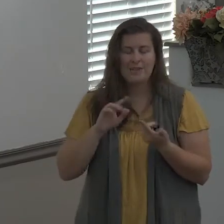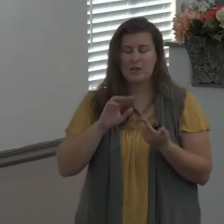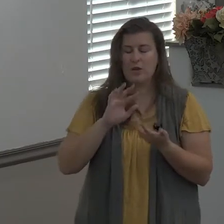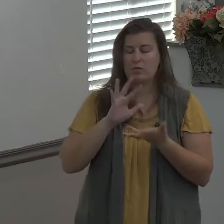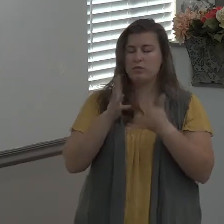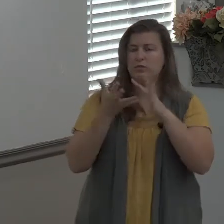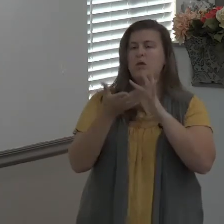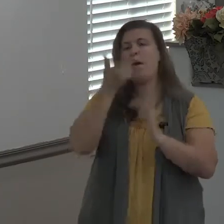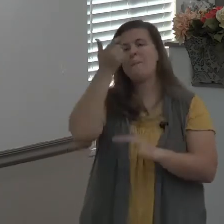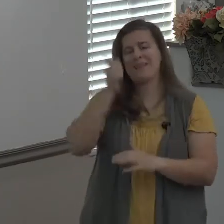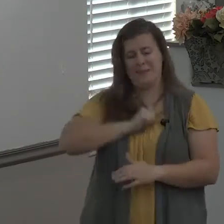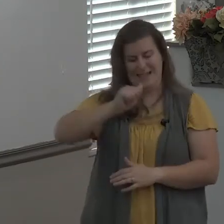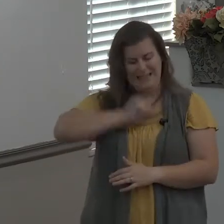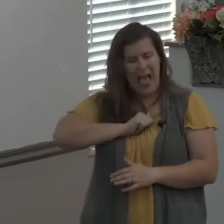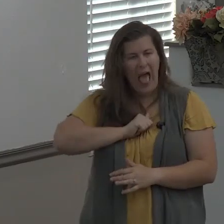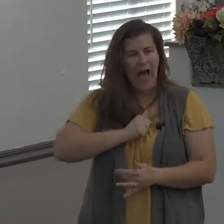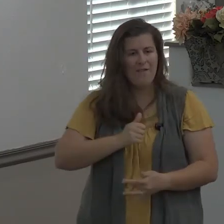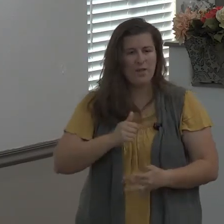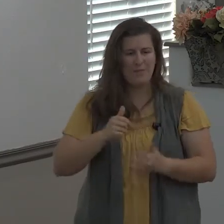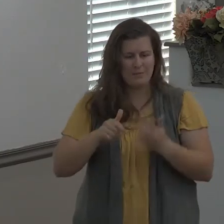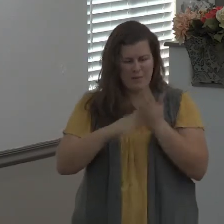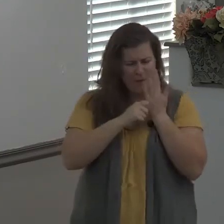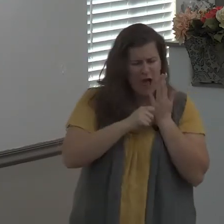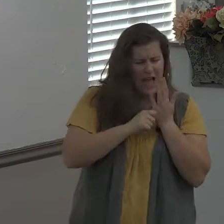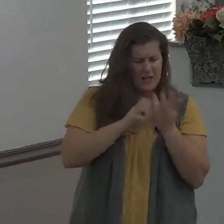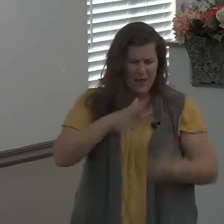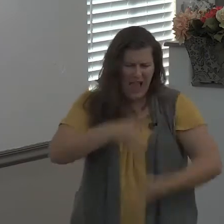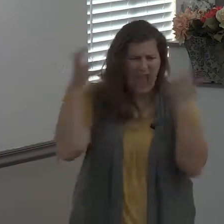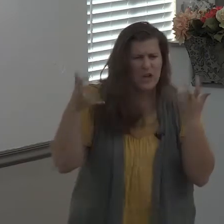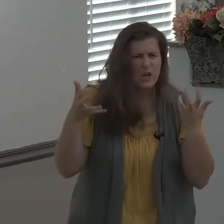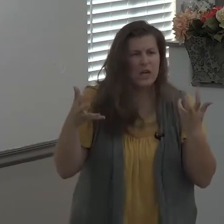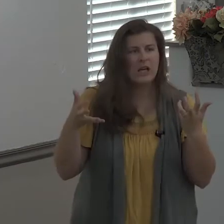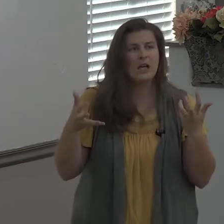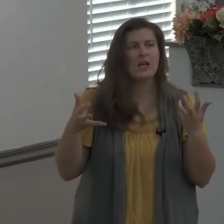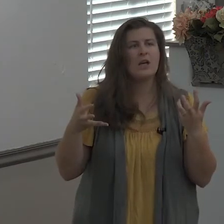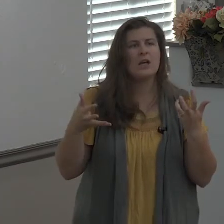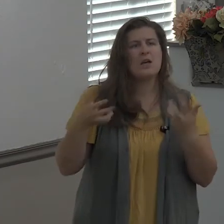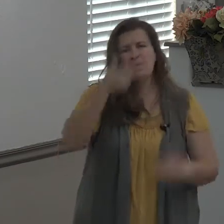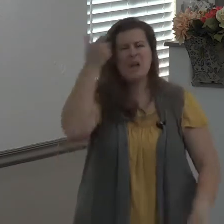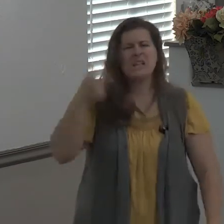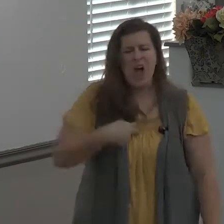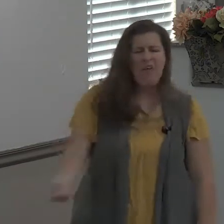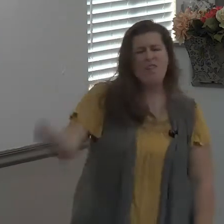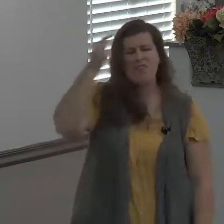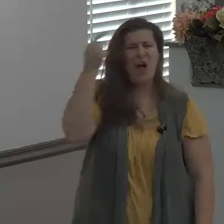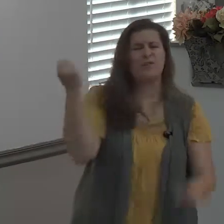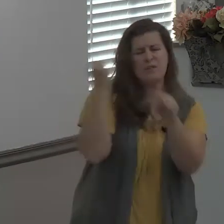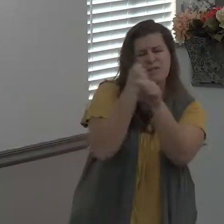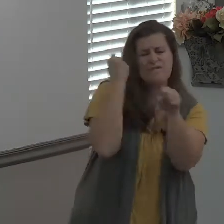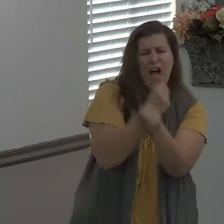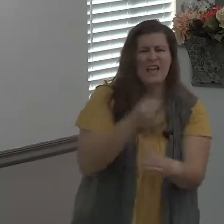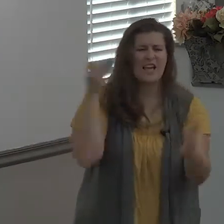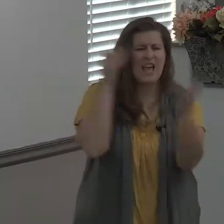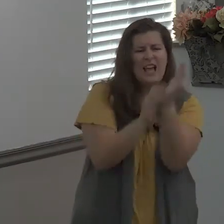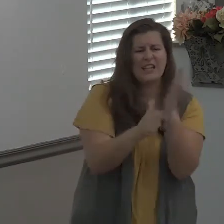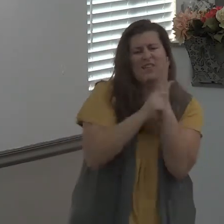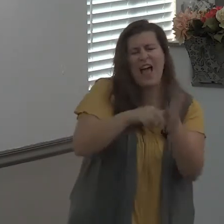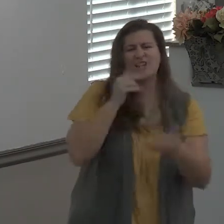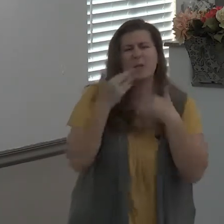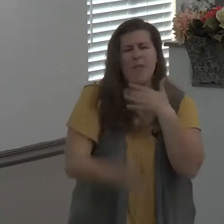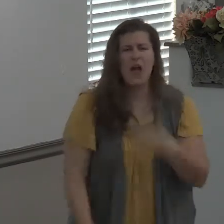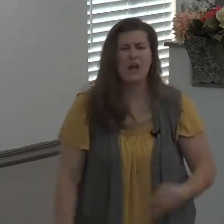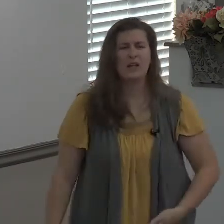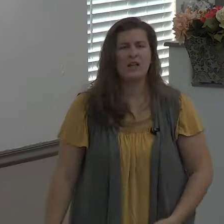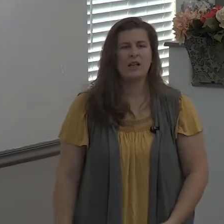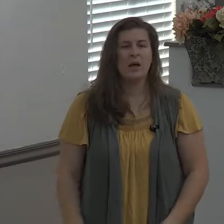And now their view of Christianity is so skewed because I got in my flesh and I got angry and I started to go toe-to-toe with you